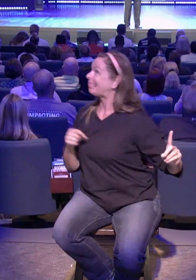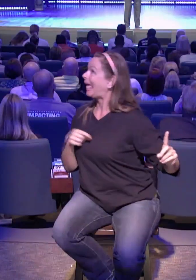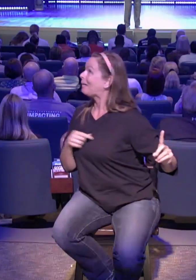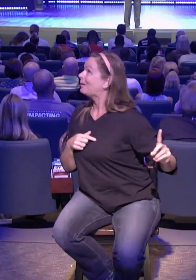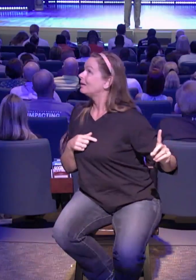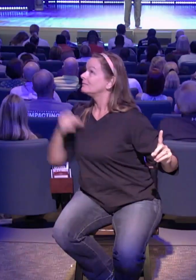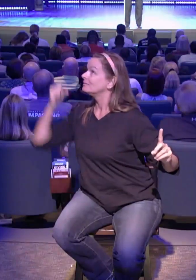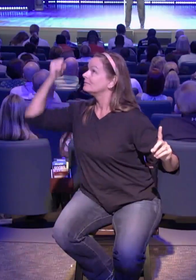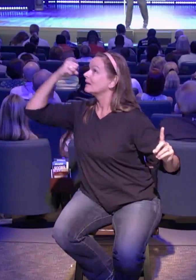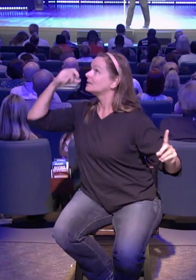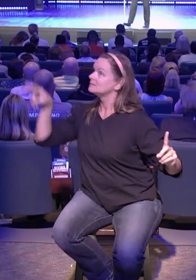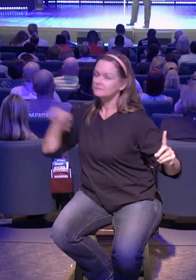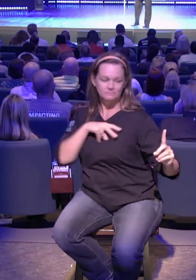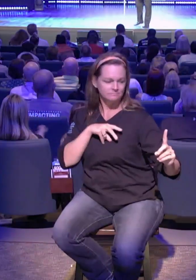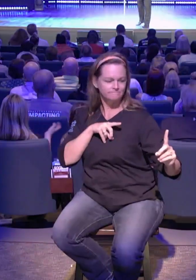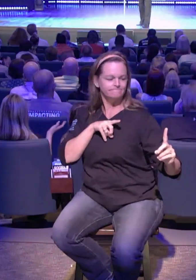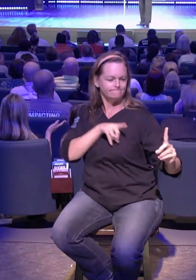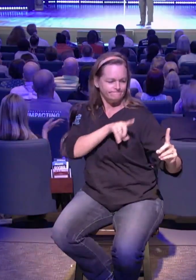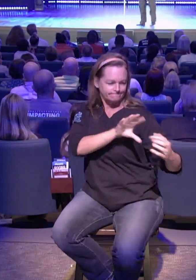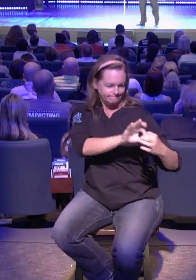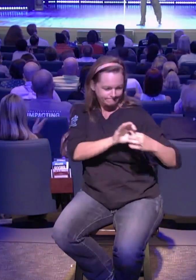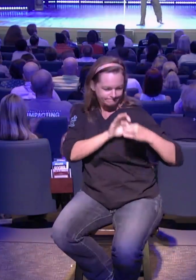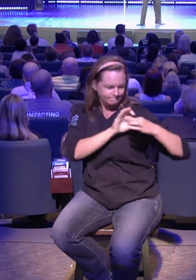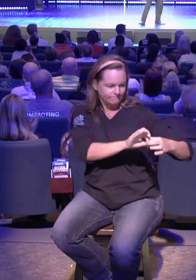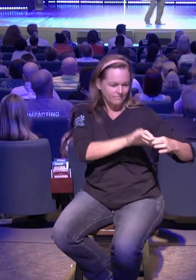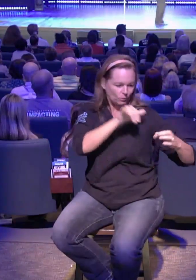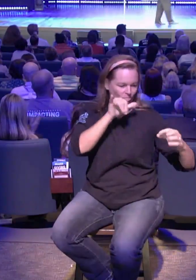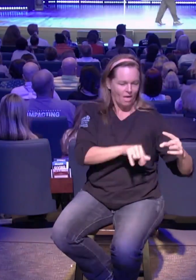God bless you. I love you.